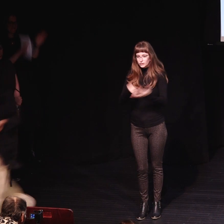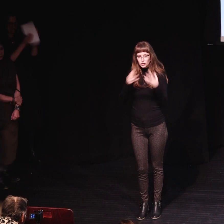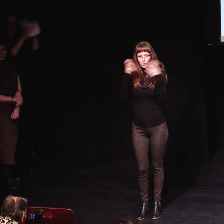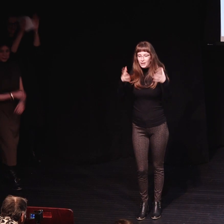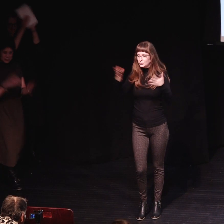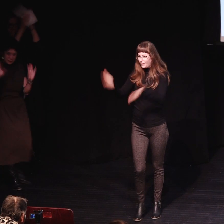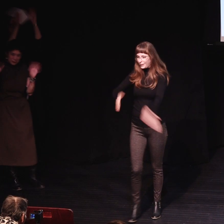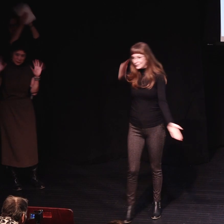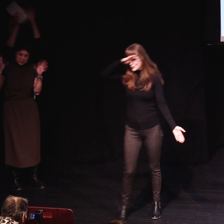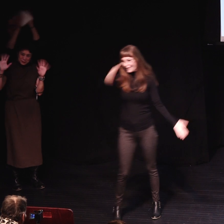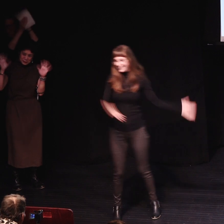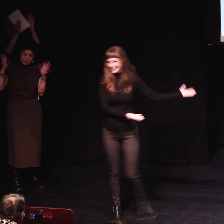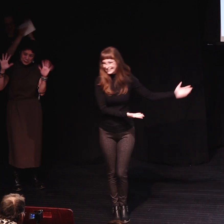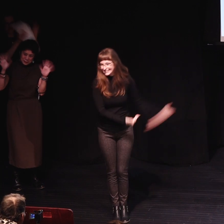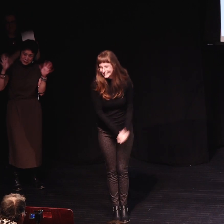Kutzer.